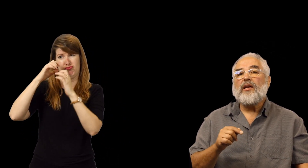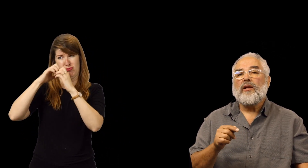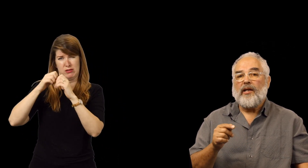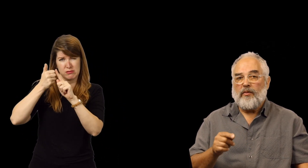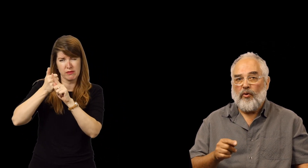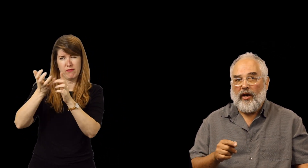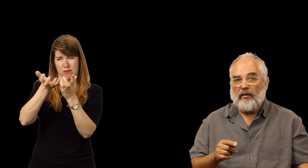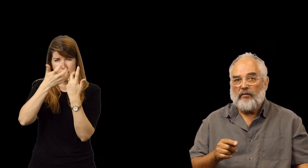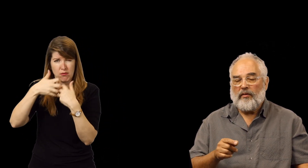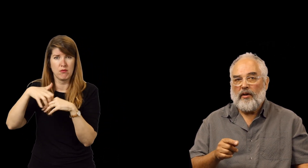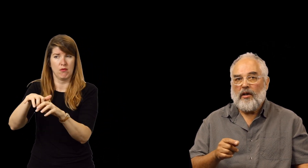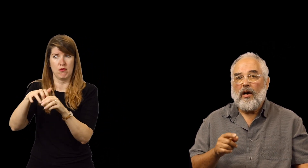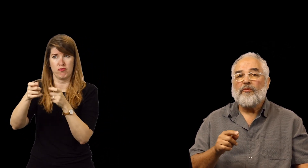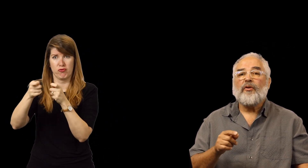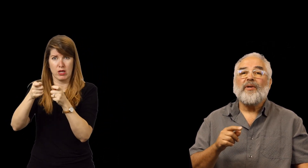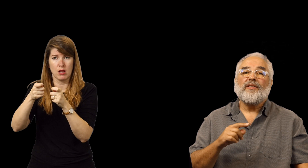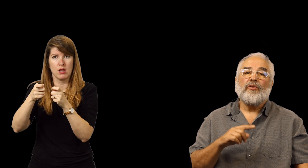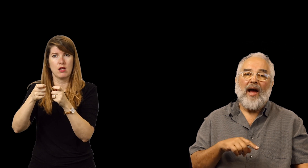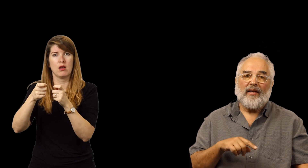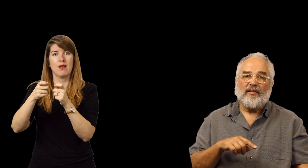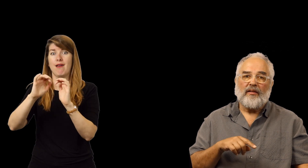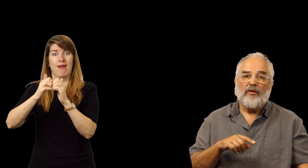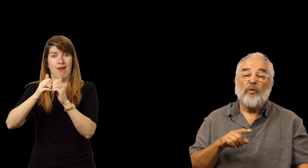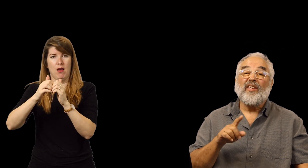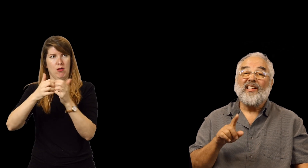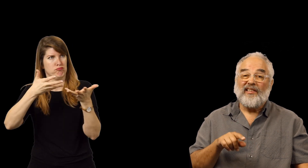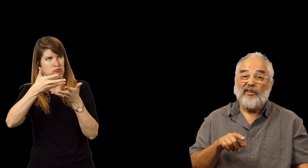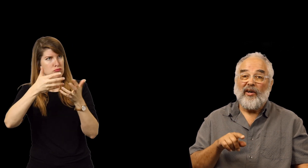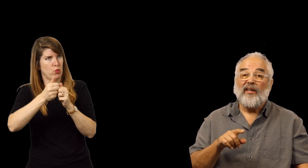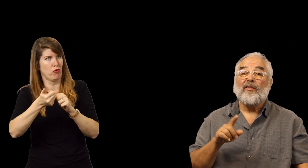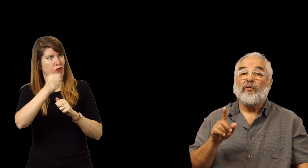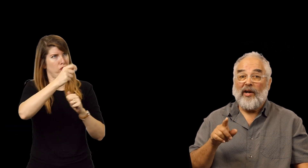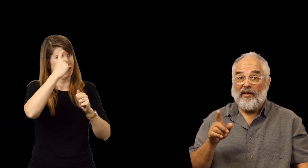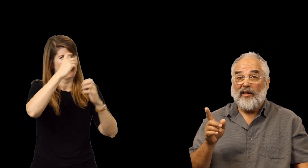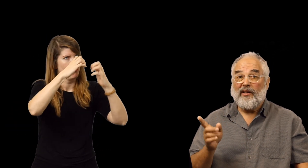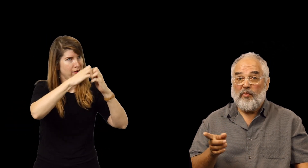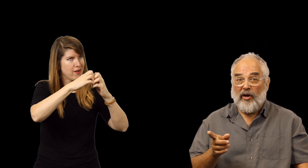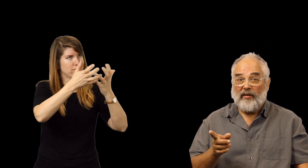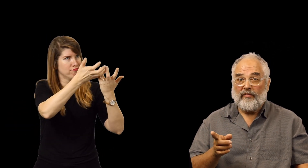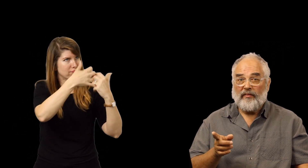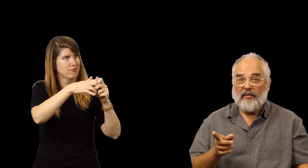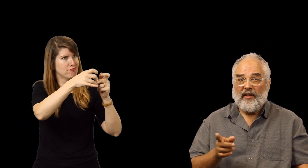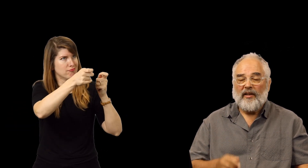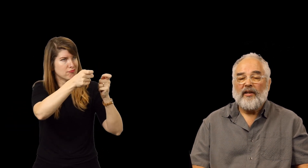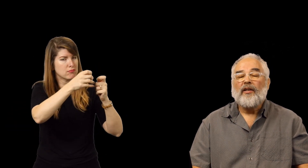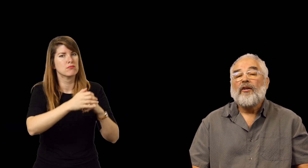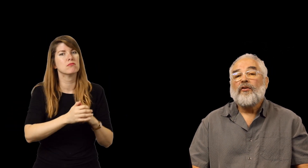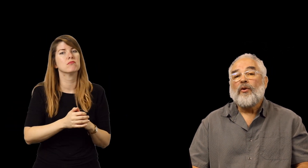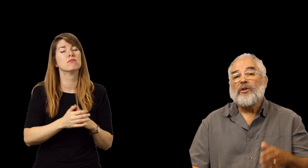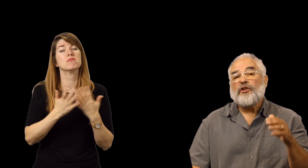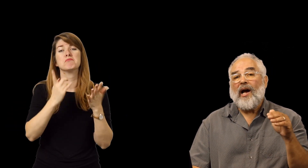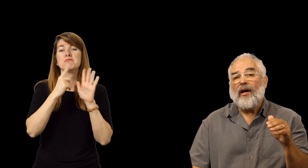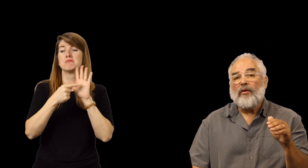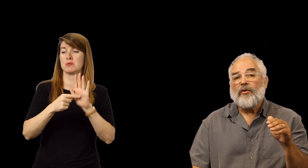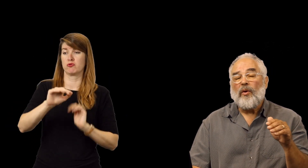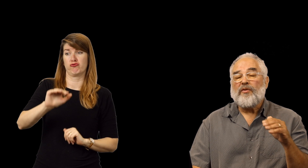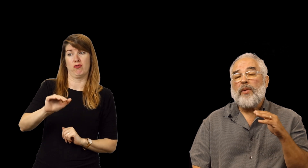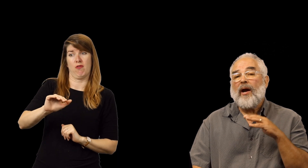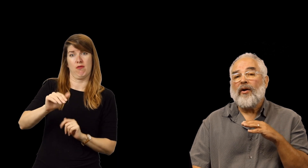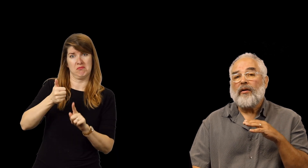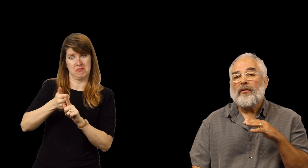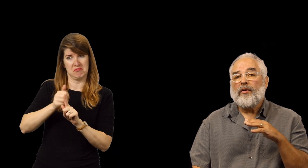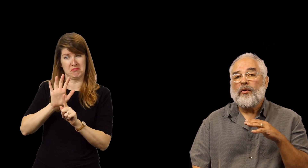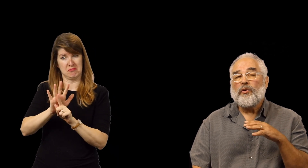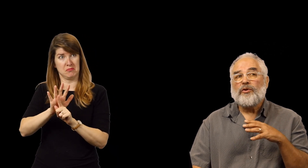integrated, regulated brain comes from interacting with an integrated, regulated brain. So a child who